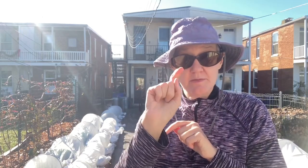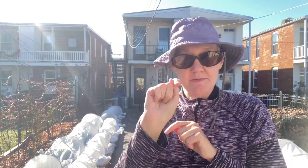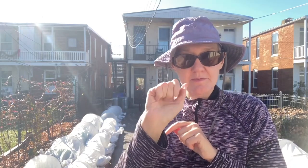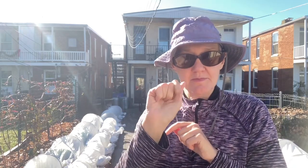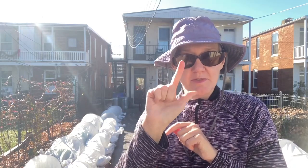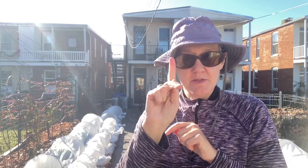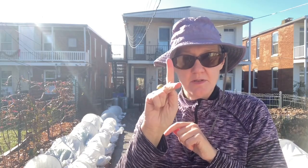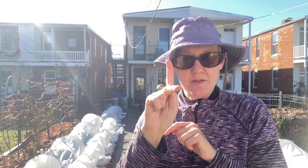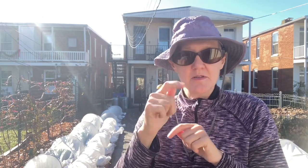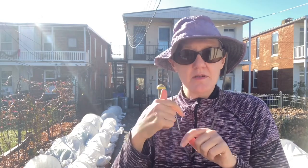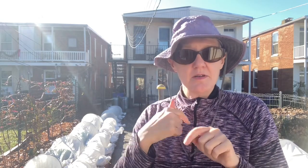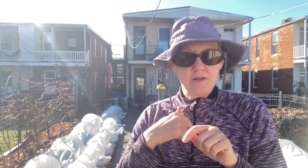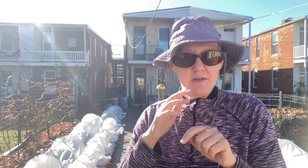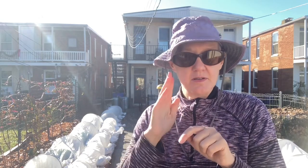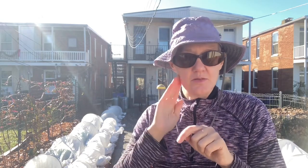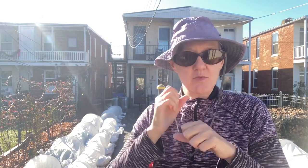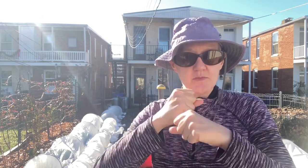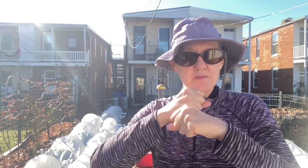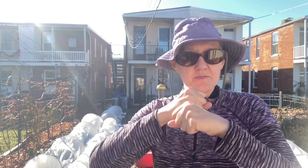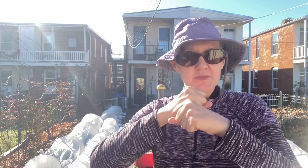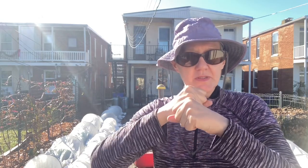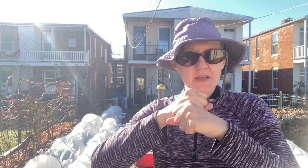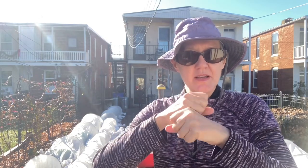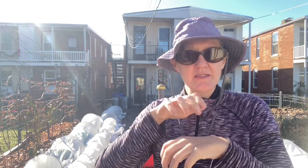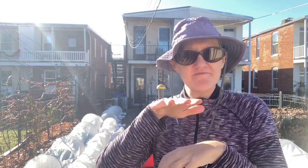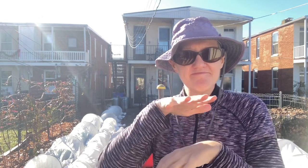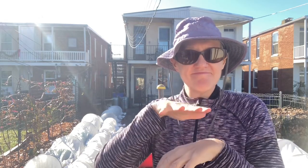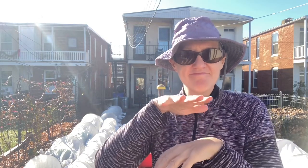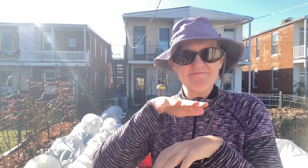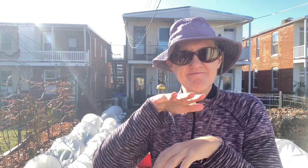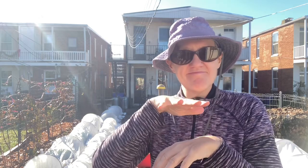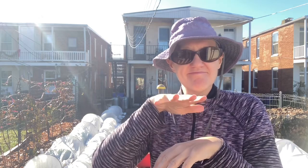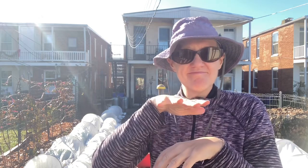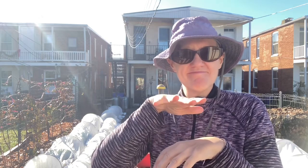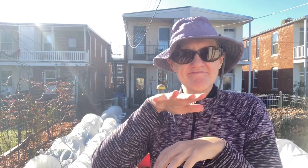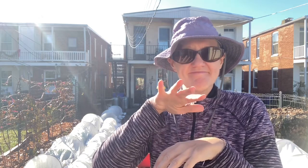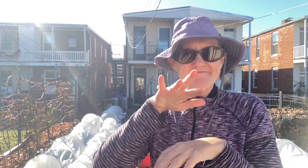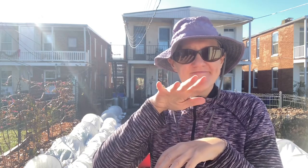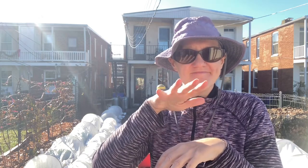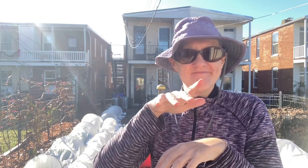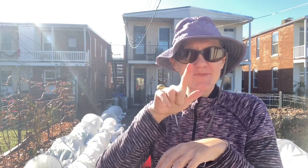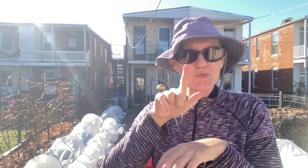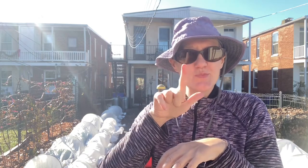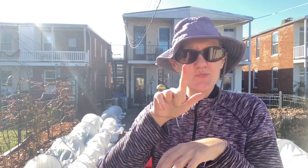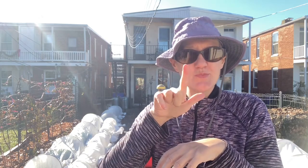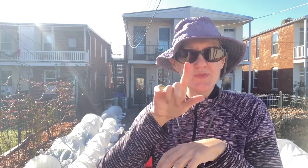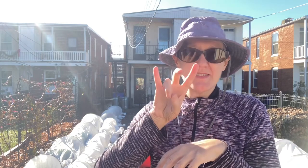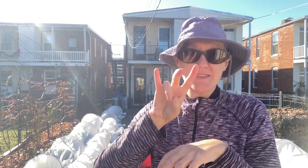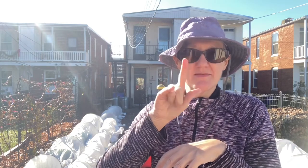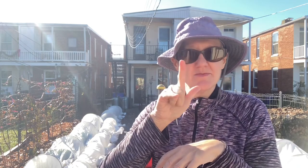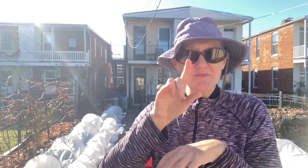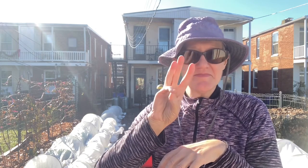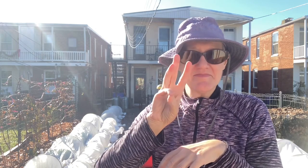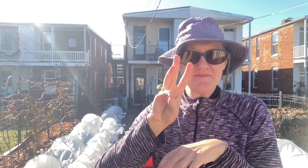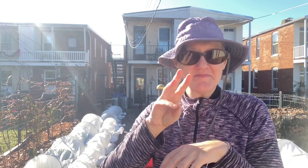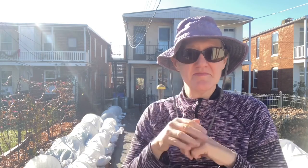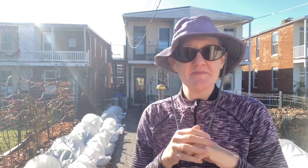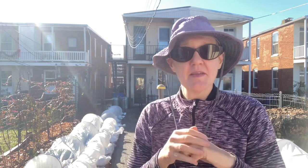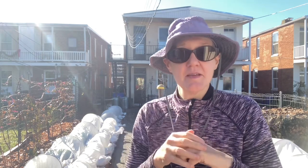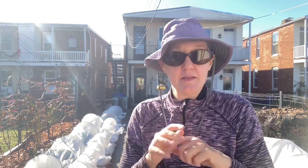20s. The green stalk you have to cover a little bit earlier than that, at about 27,